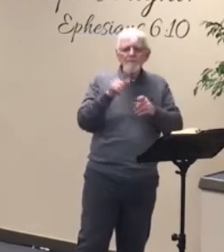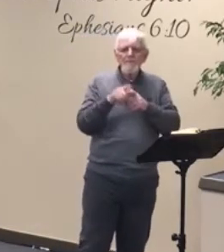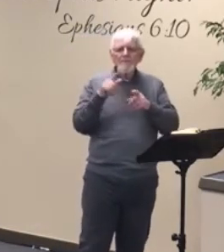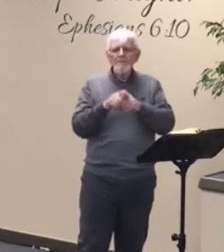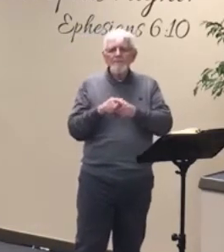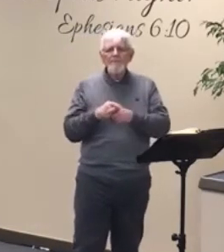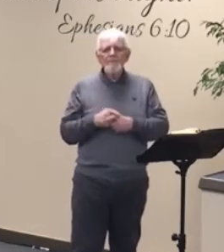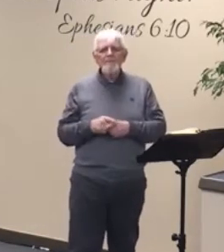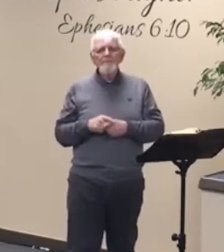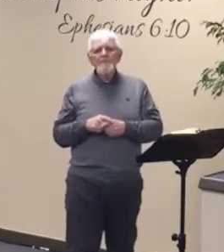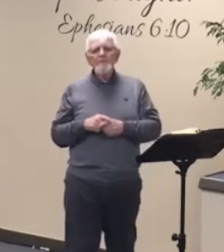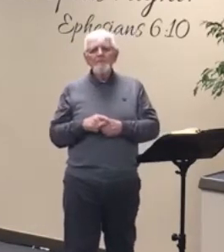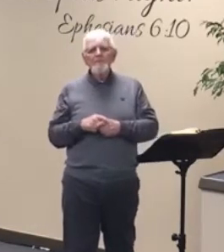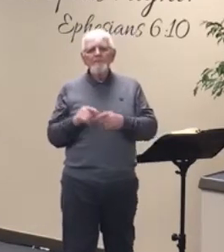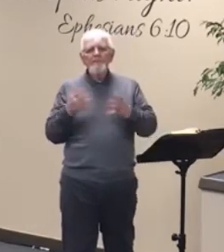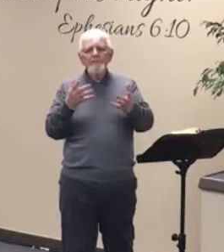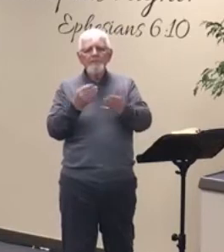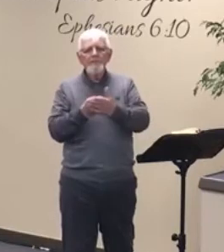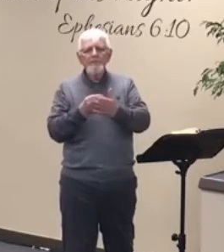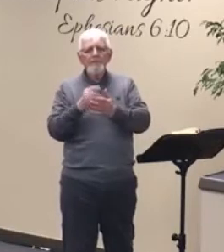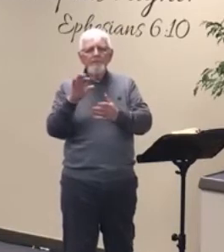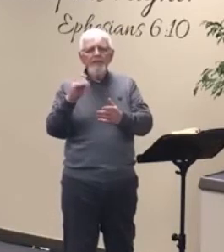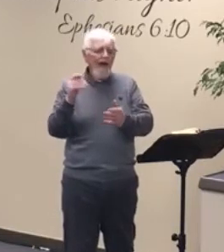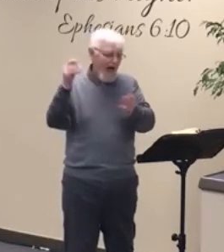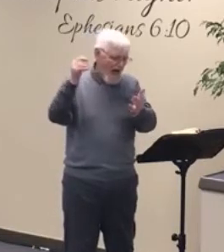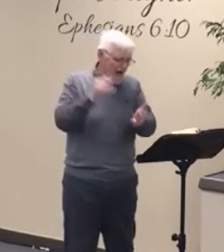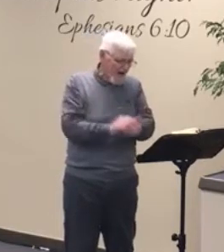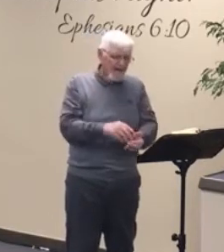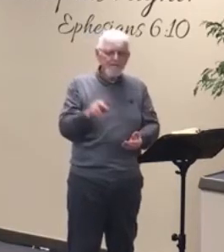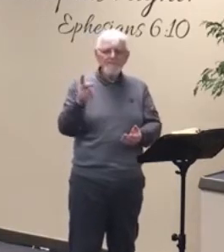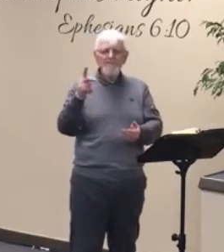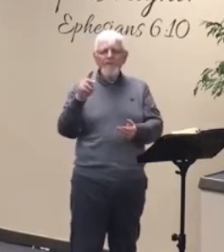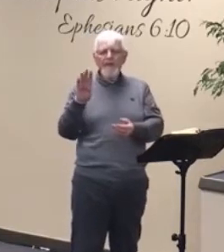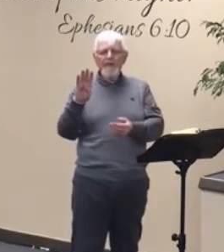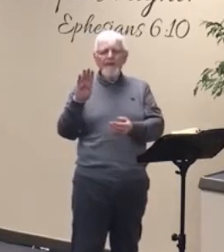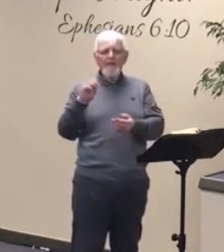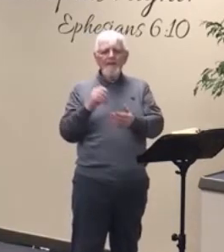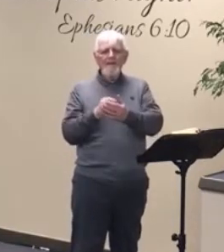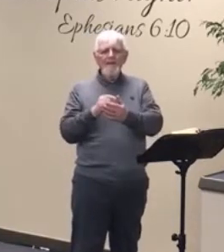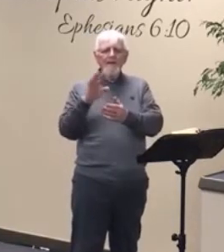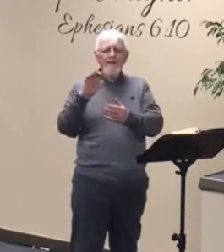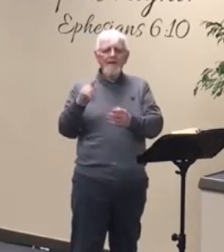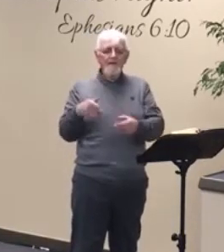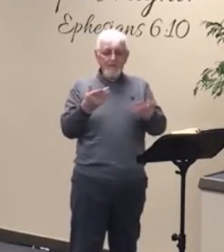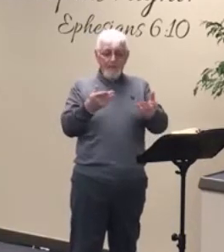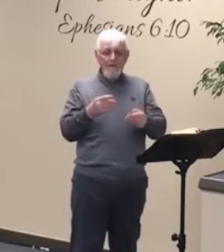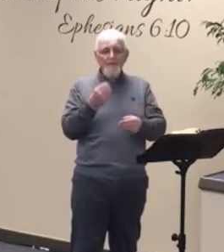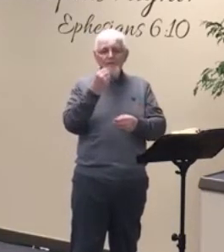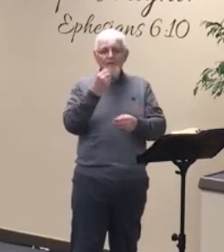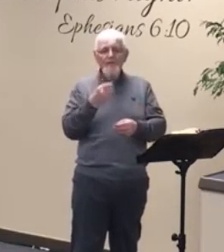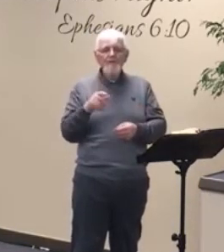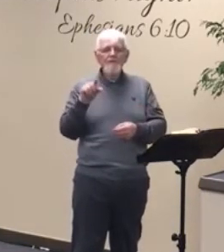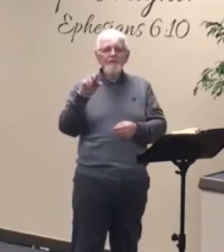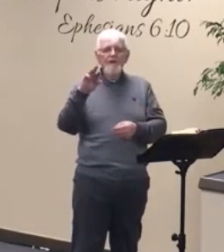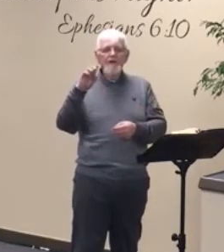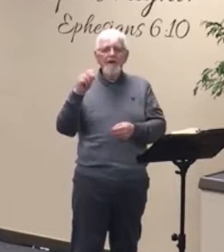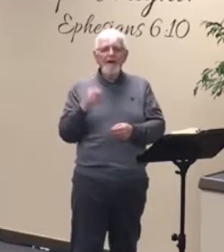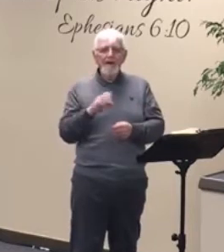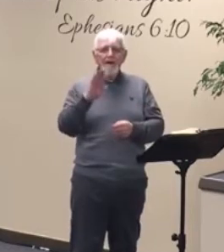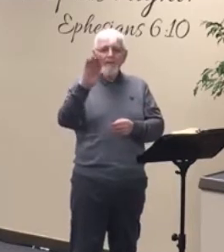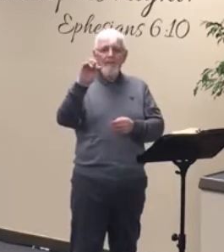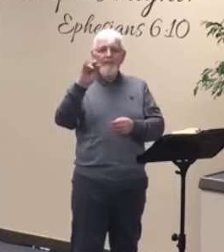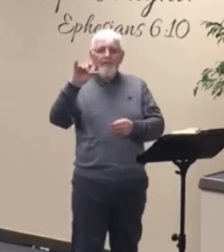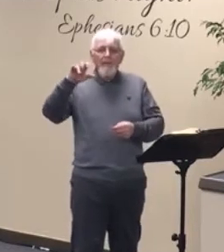He's watching. Gives them their money back again, double money this time, in the sacks of grain. And in Benjamin's sack, he puts his silver